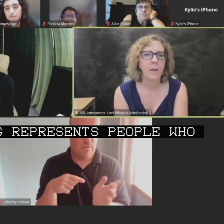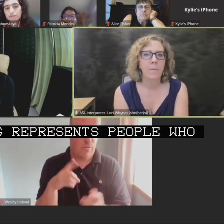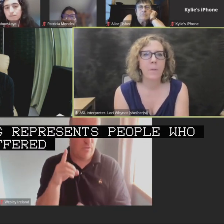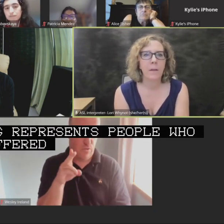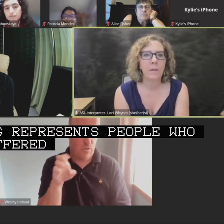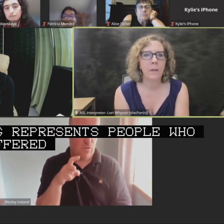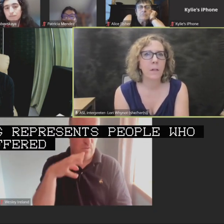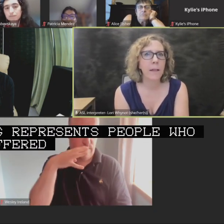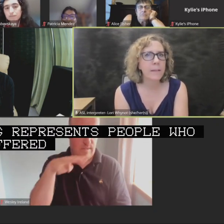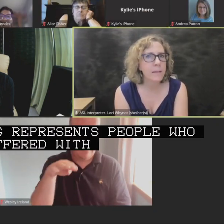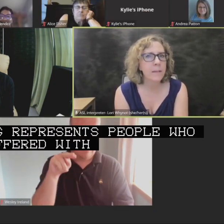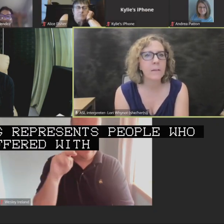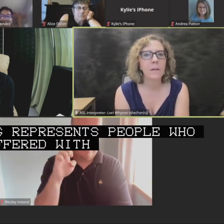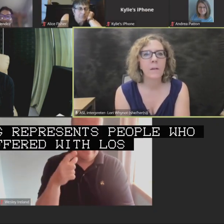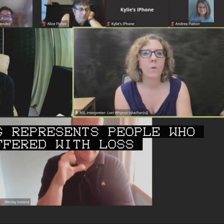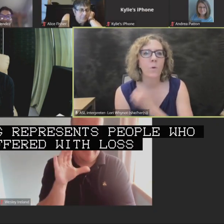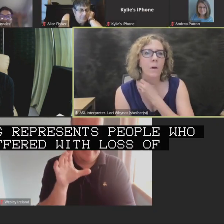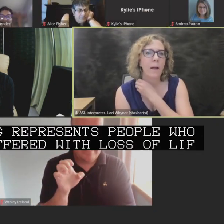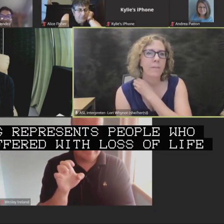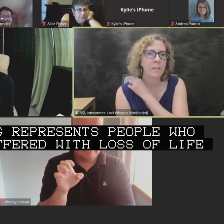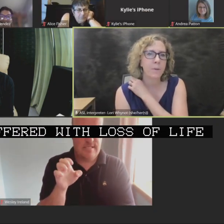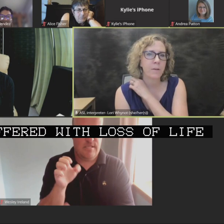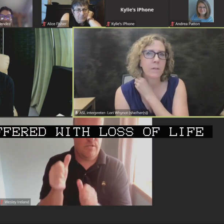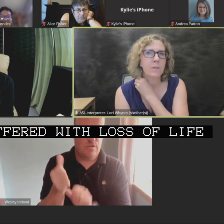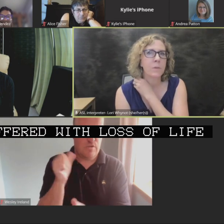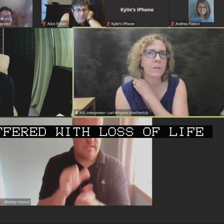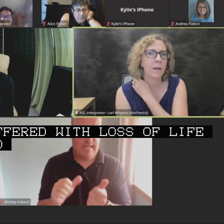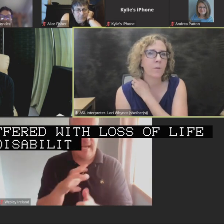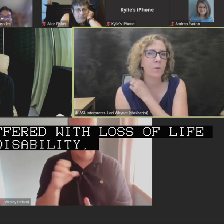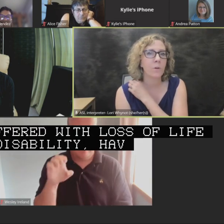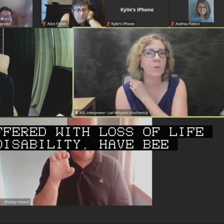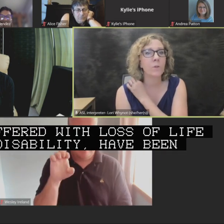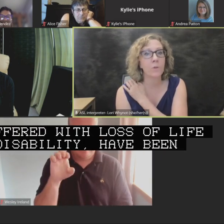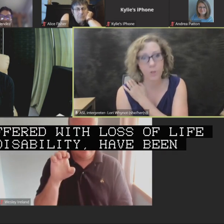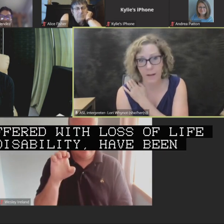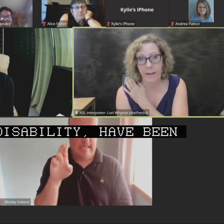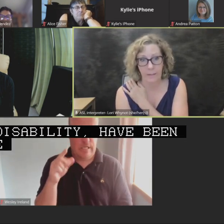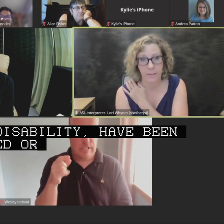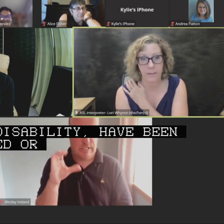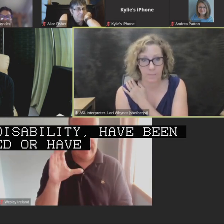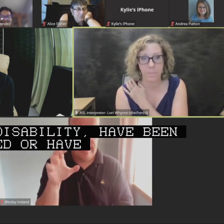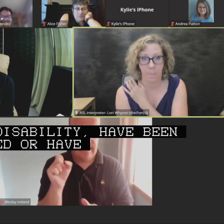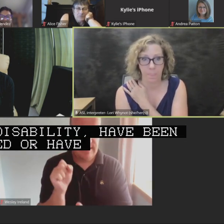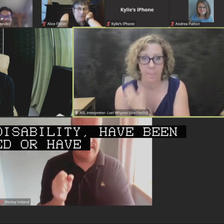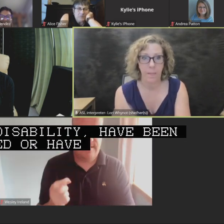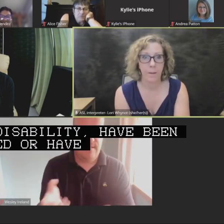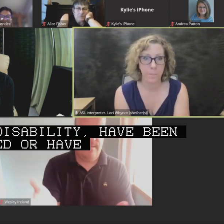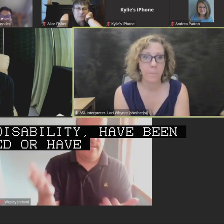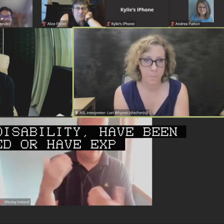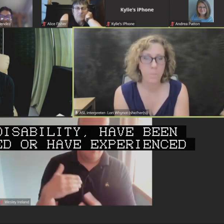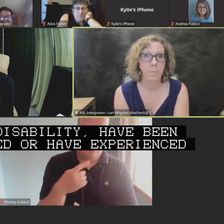have been neglected, or have experienced suicide or eugenics.